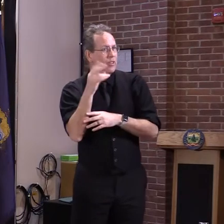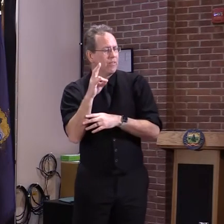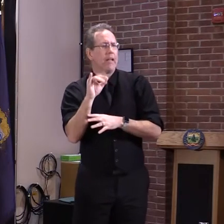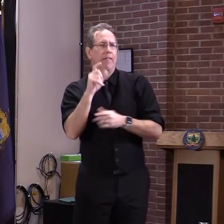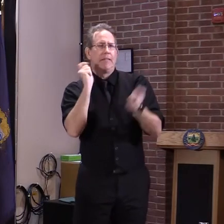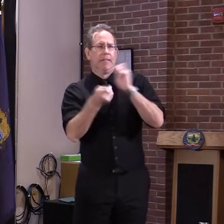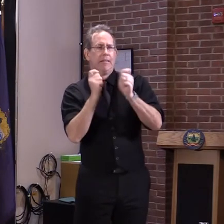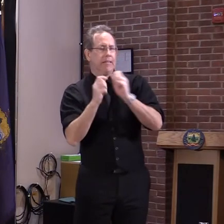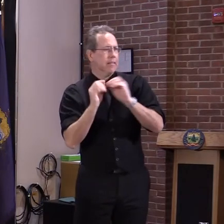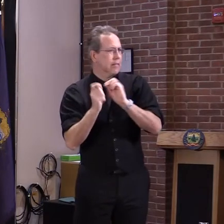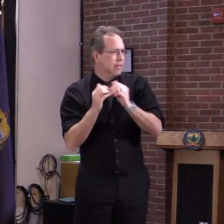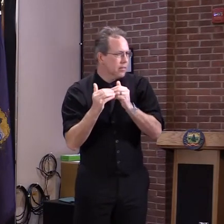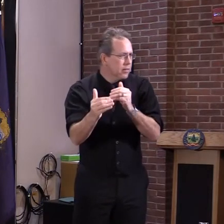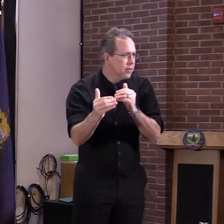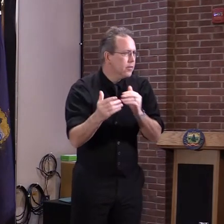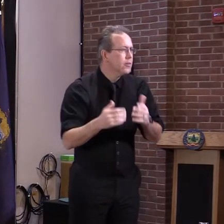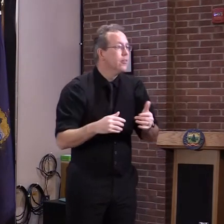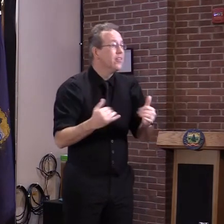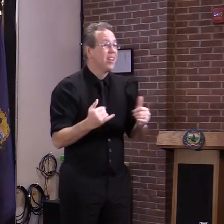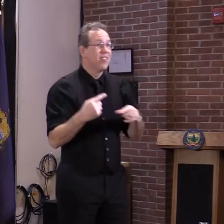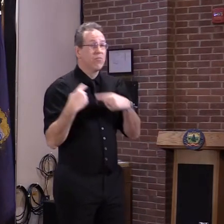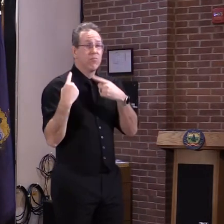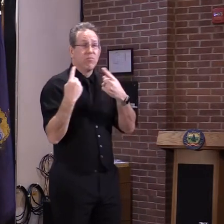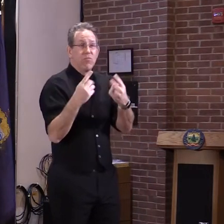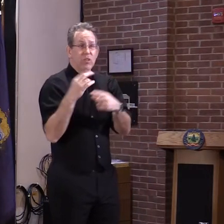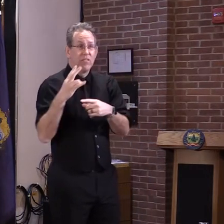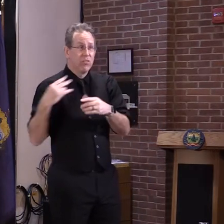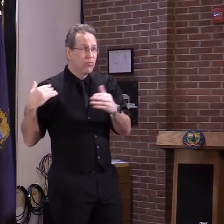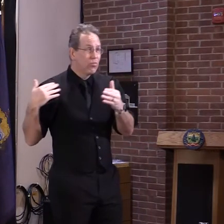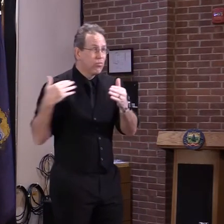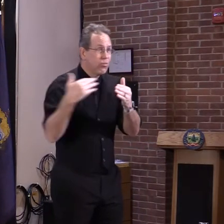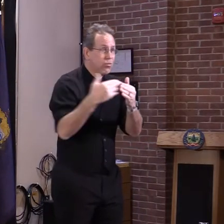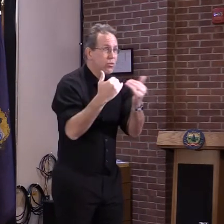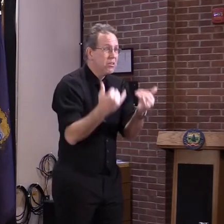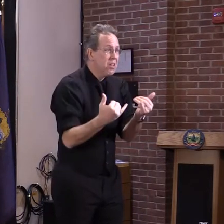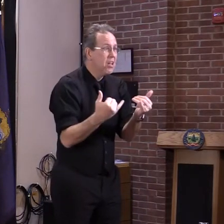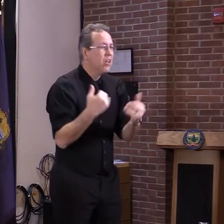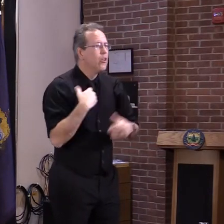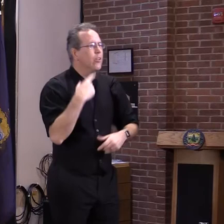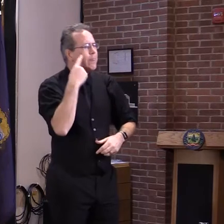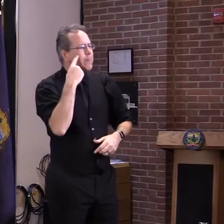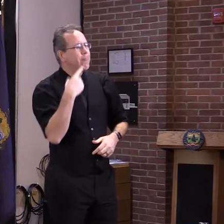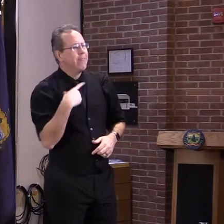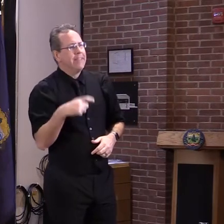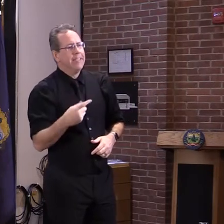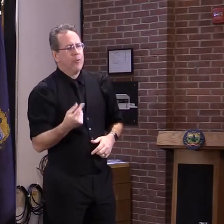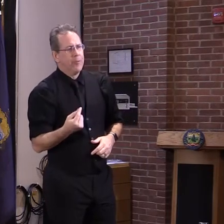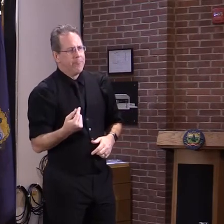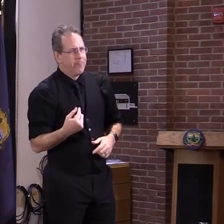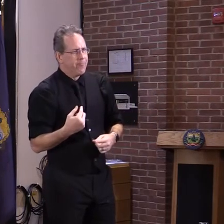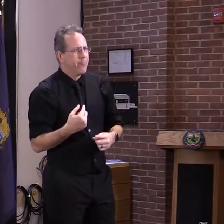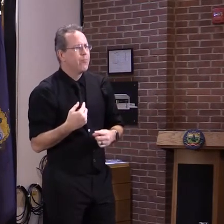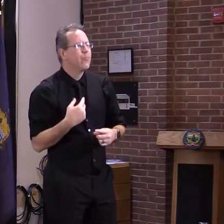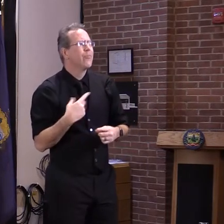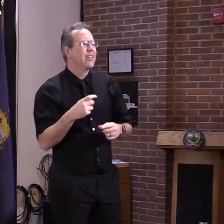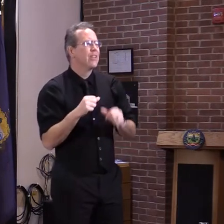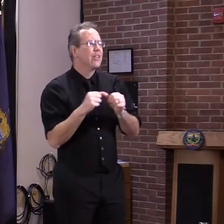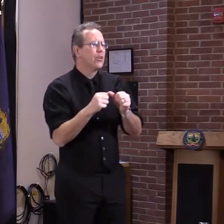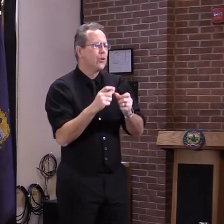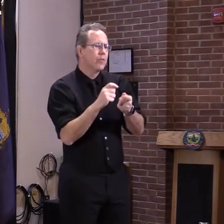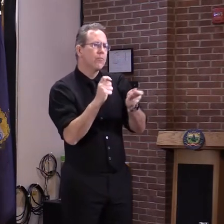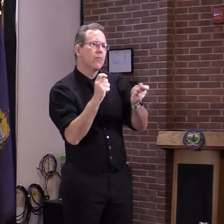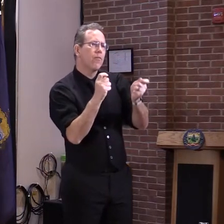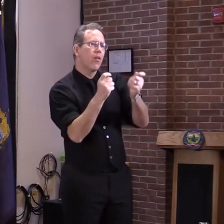I believe that we need to make sure that we continue to evolve